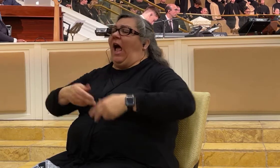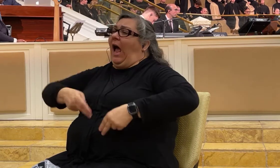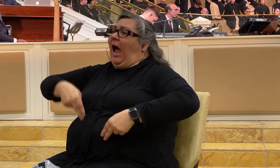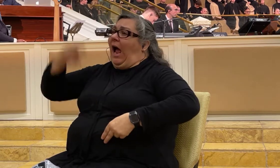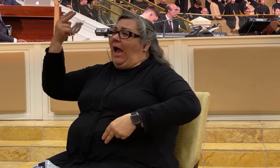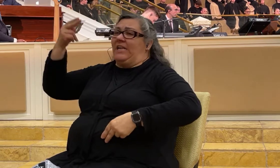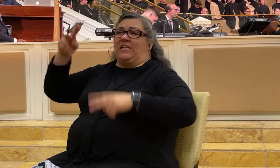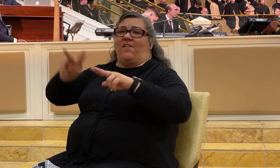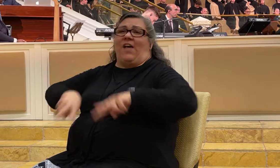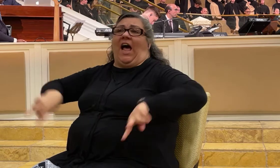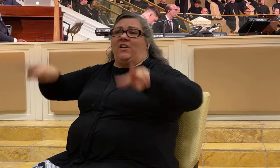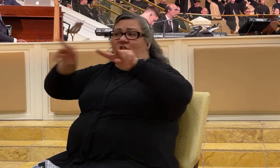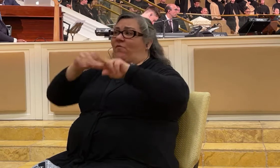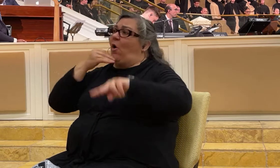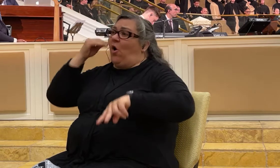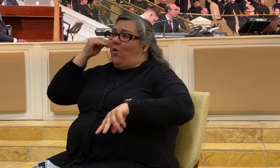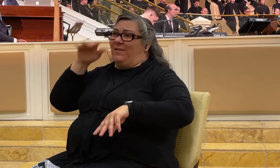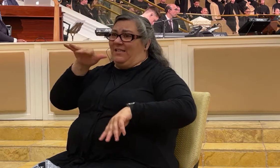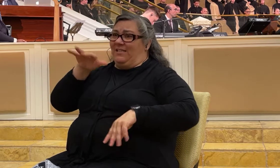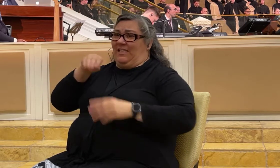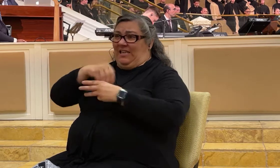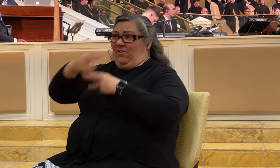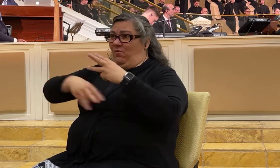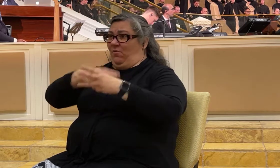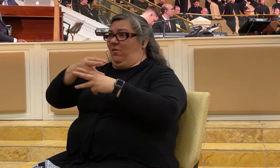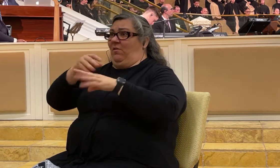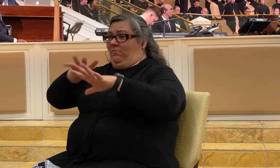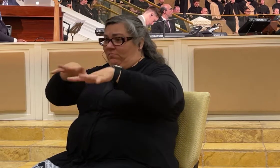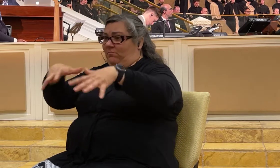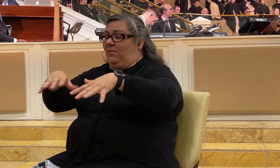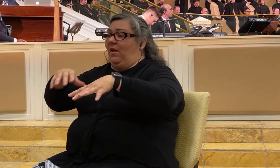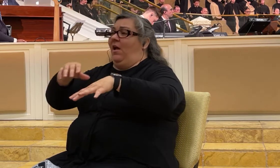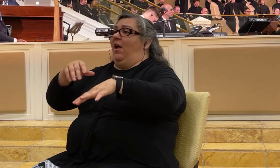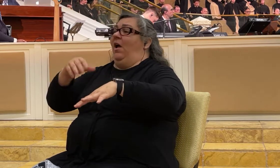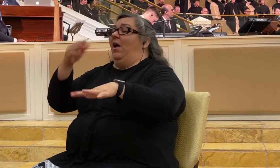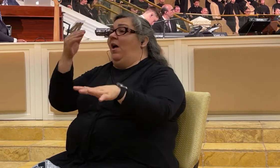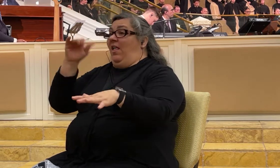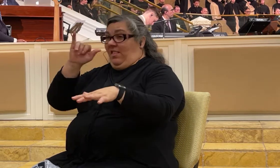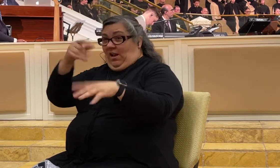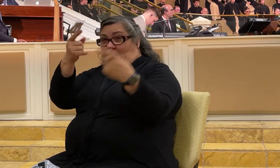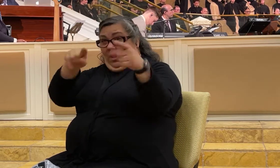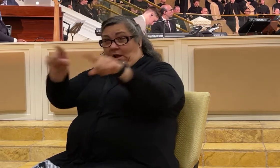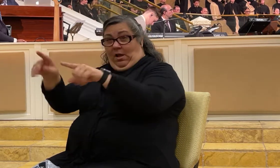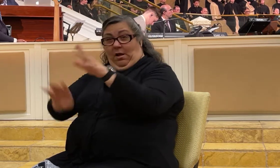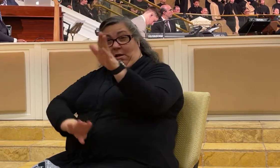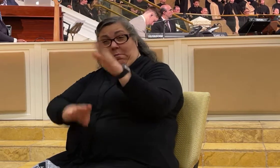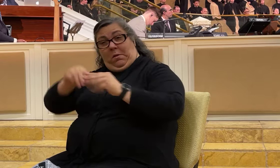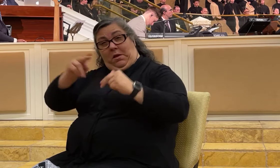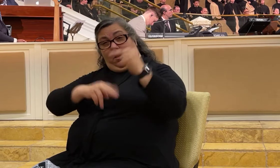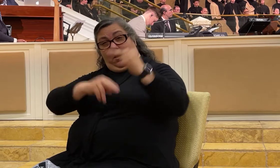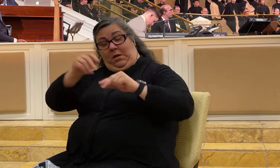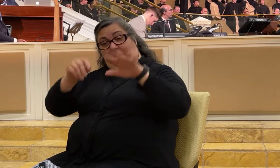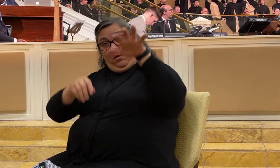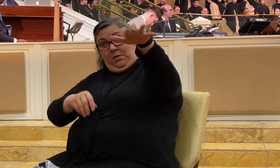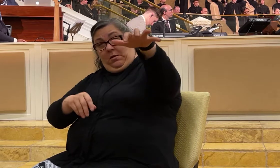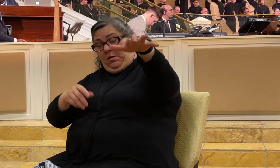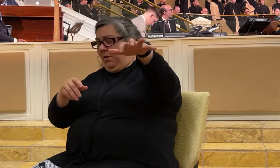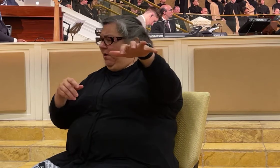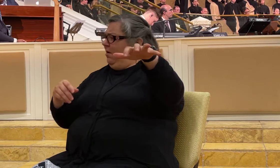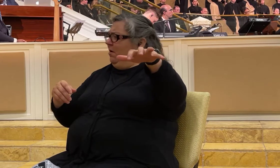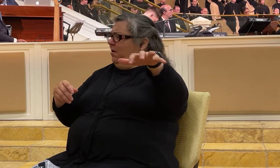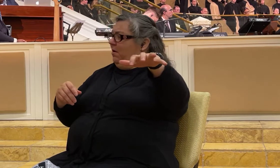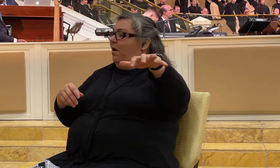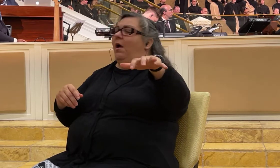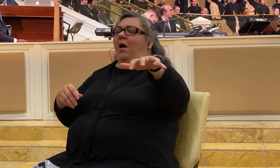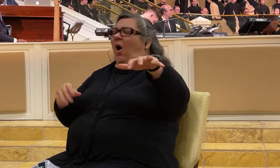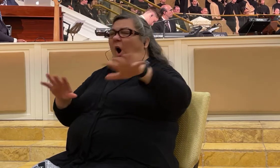value in the nation. I don't know everything, but I know all that's going on. But all of that does not determine what